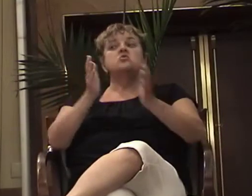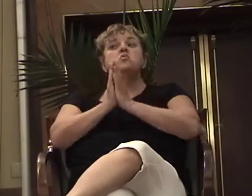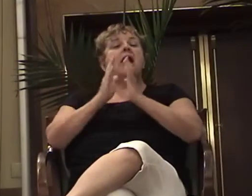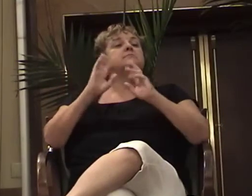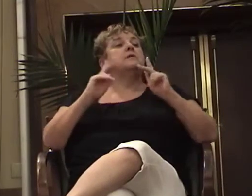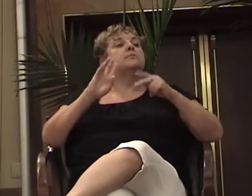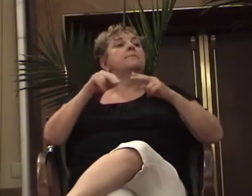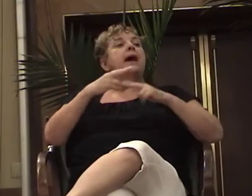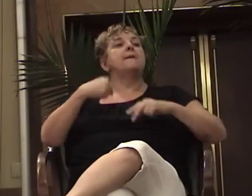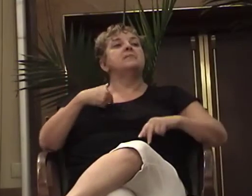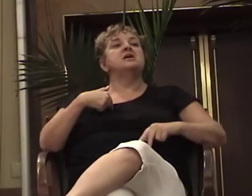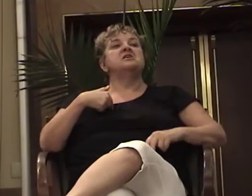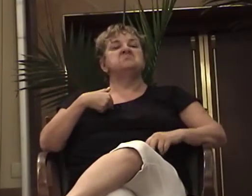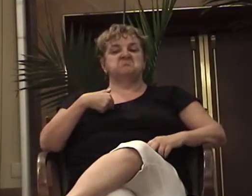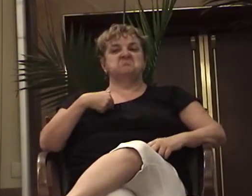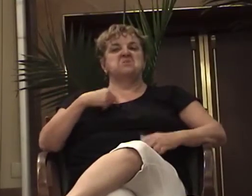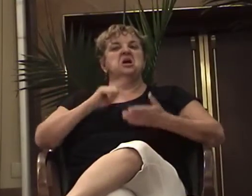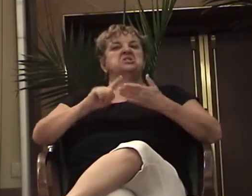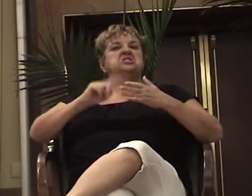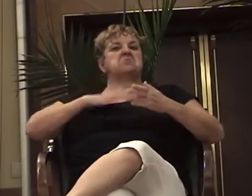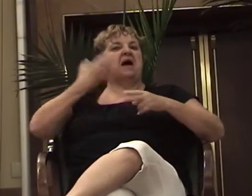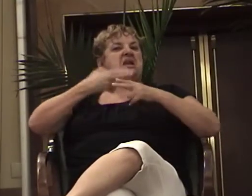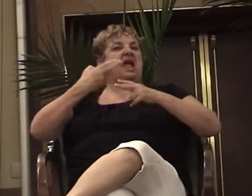Check my track record. I have hurt people."